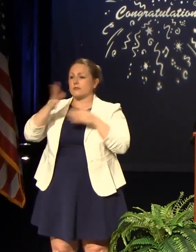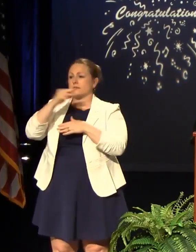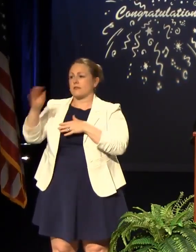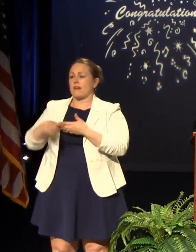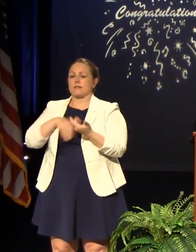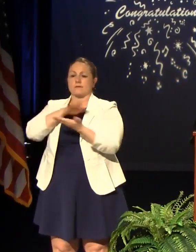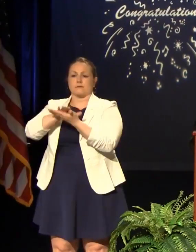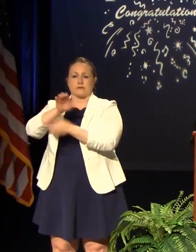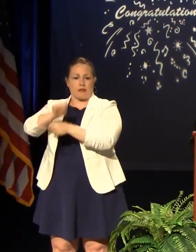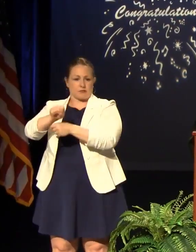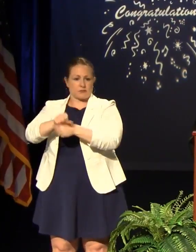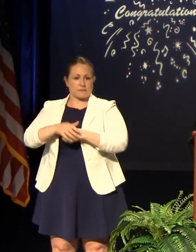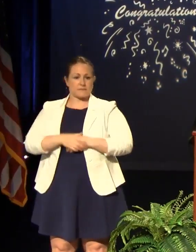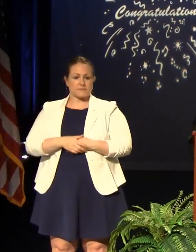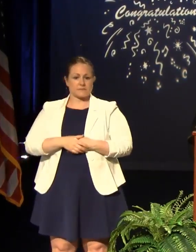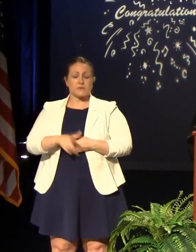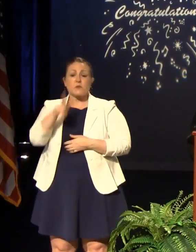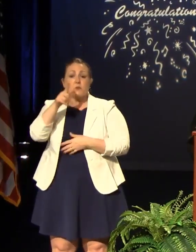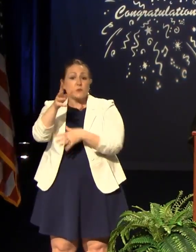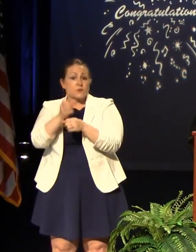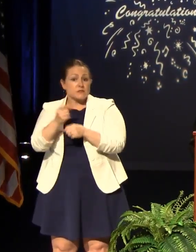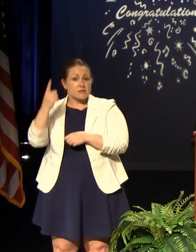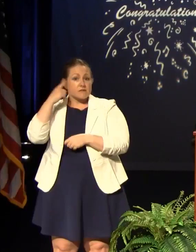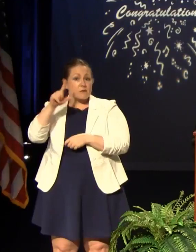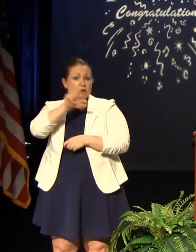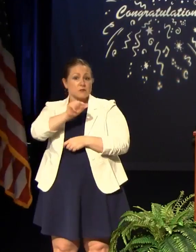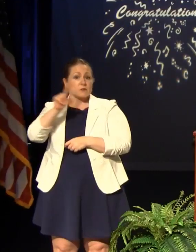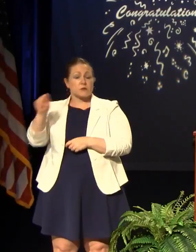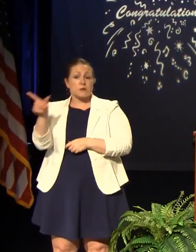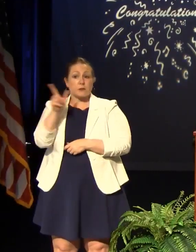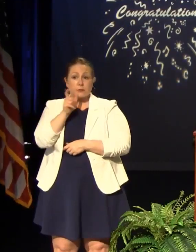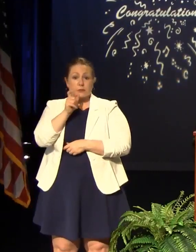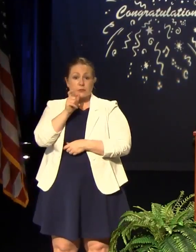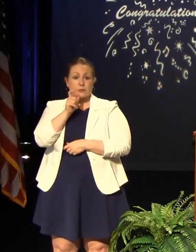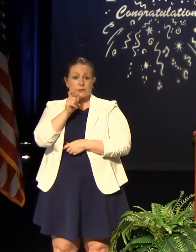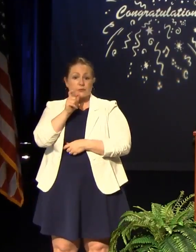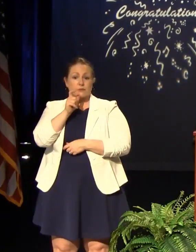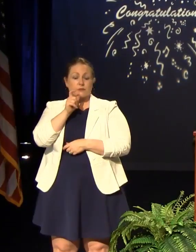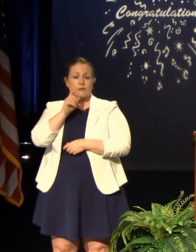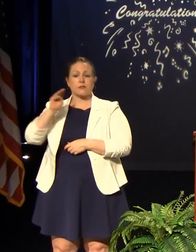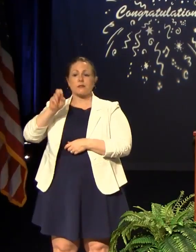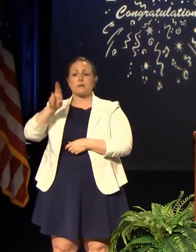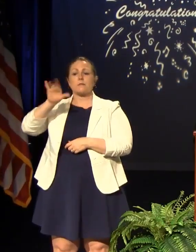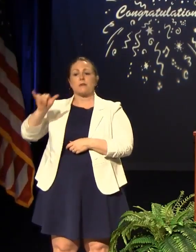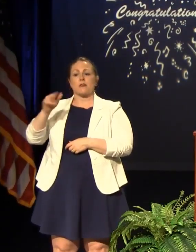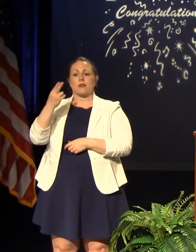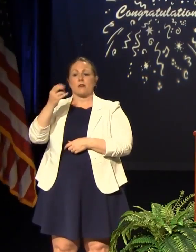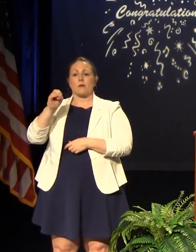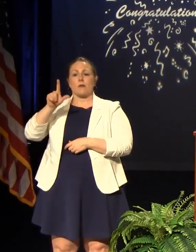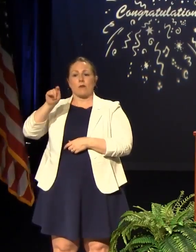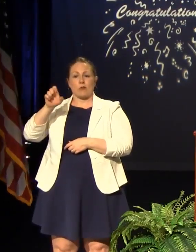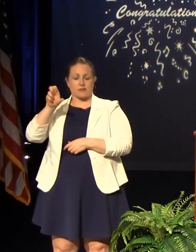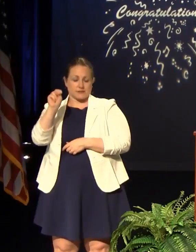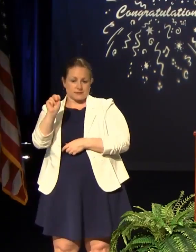scholarship. The 2020 recipient of the Ian Smith Award is Mary Holton.